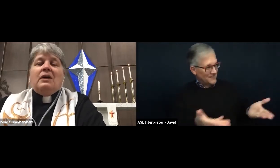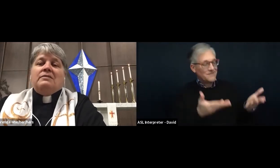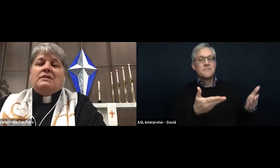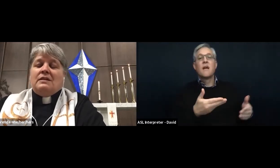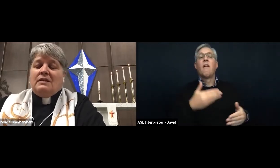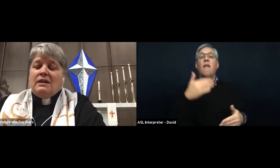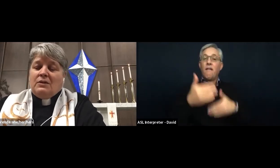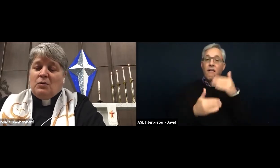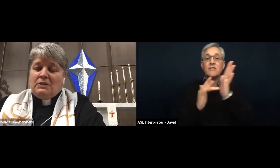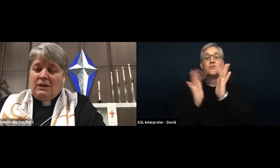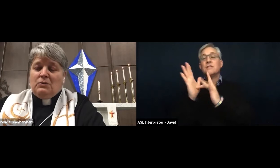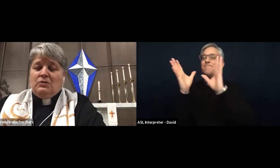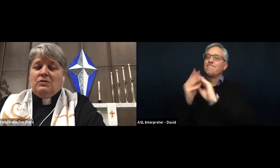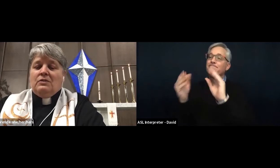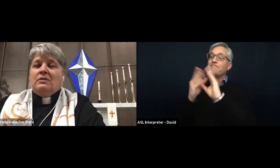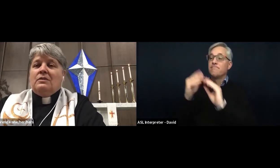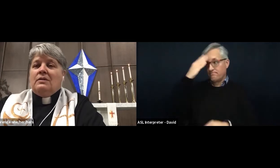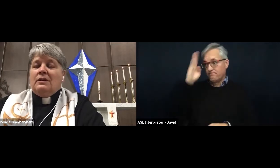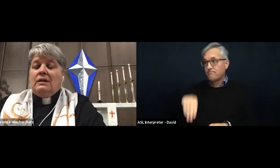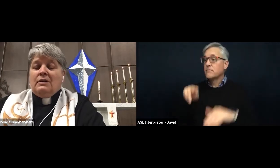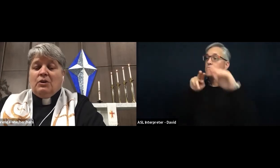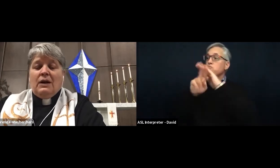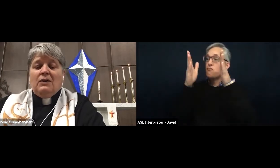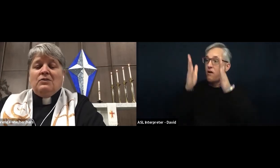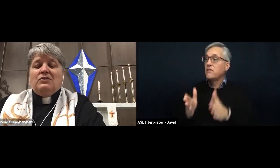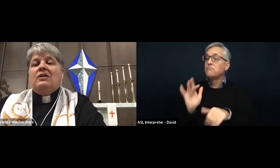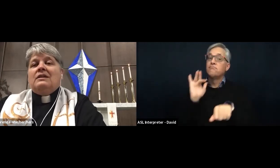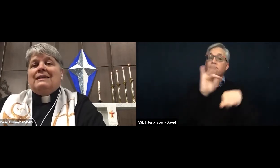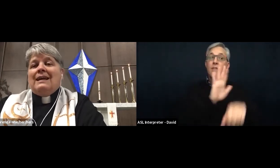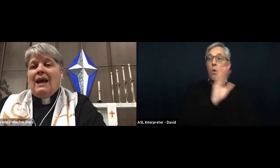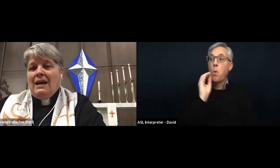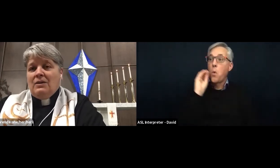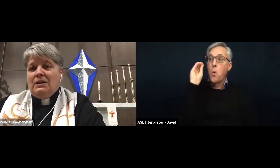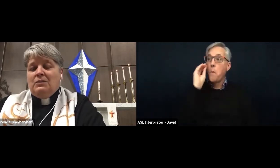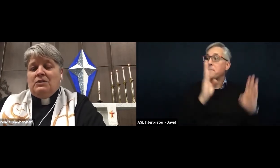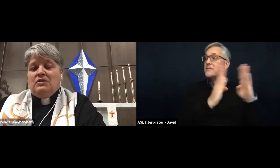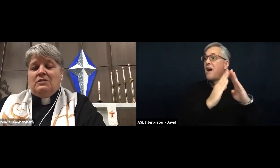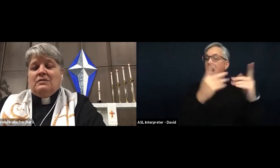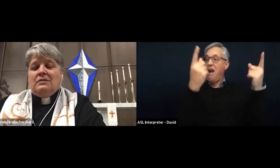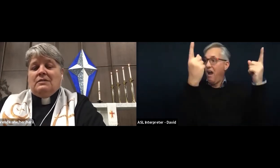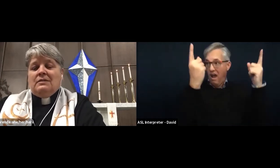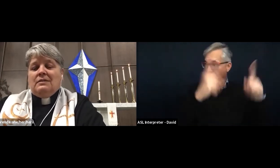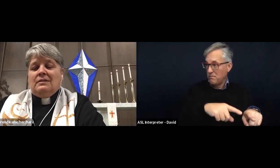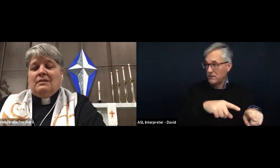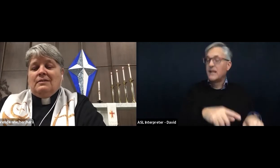other prophets in their hometowns, the crowd started to get angry with